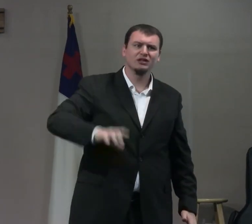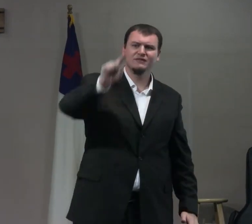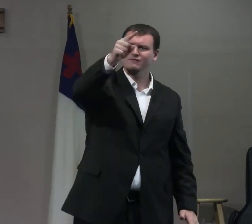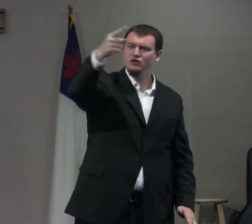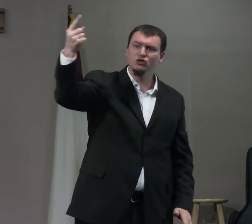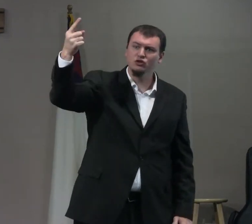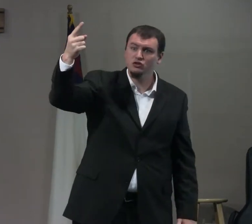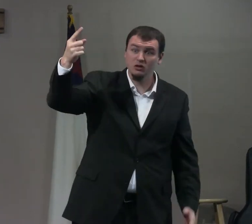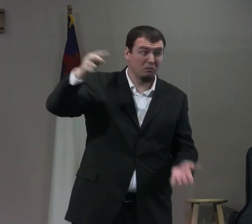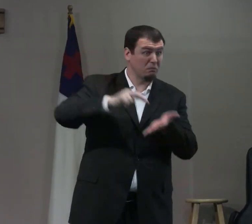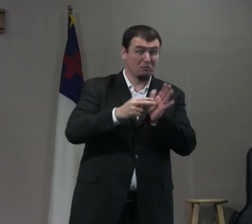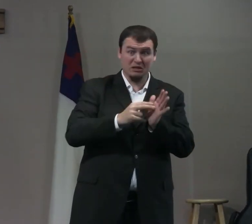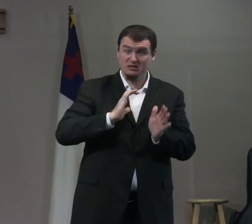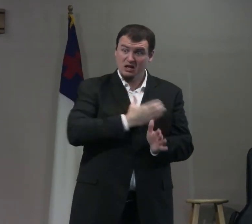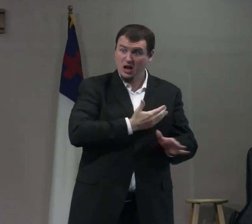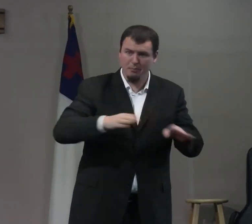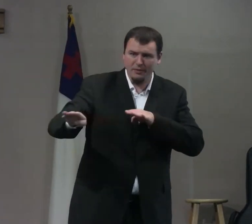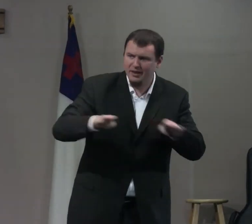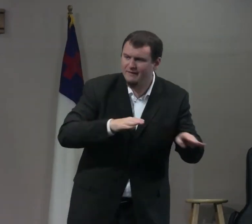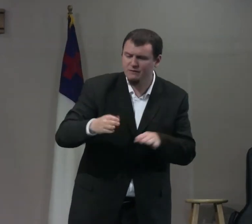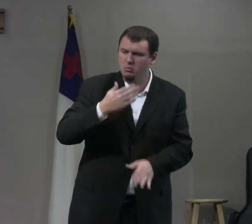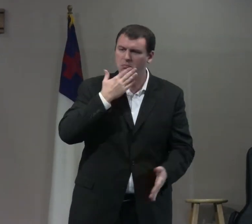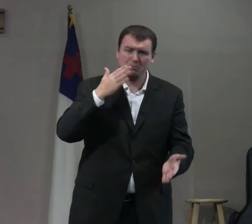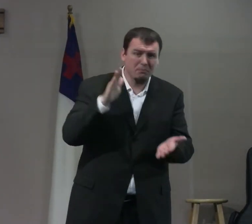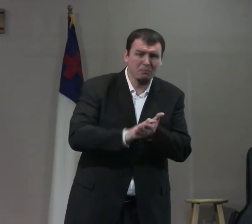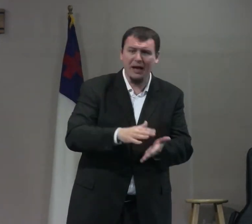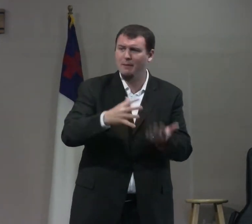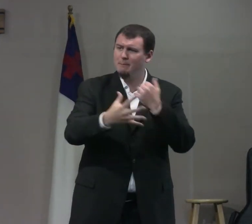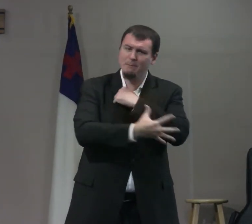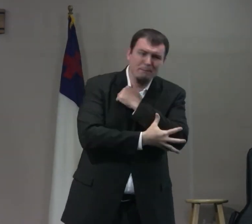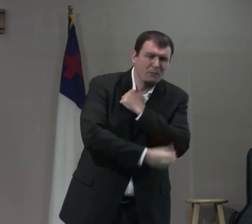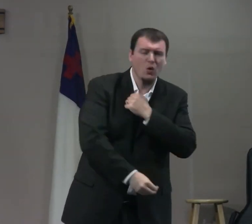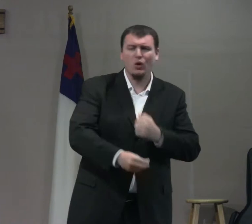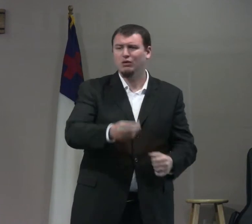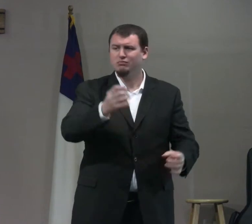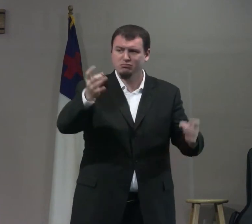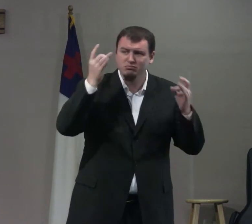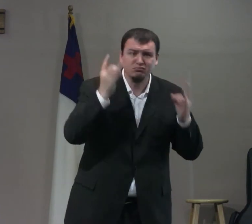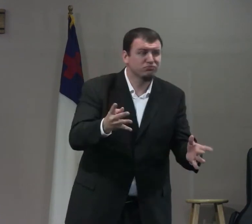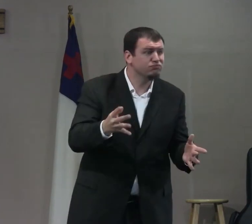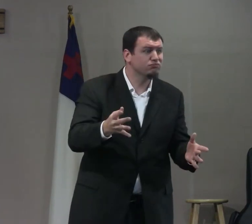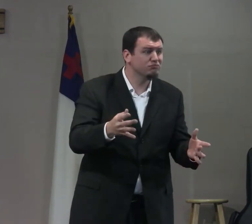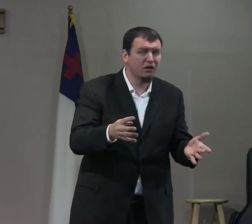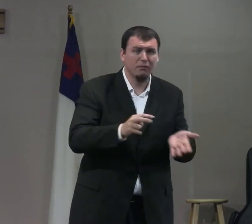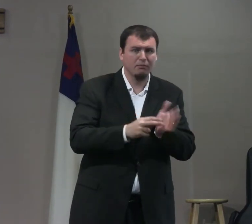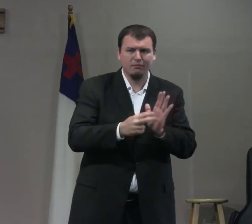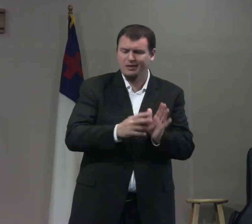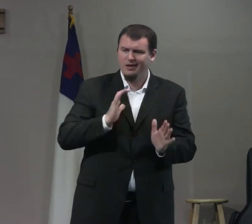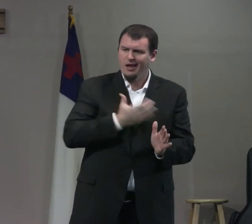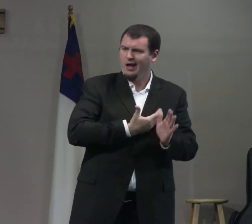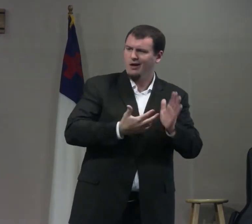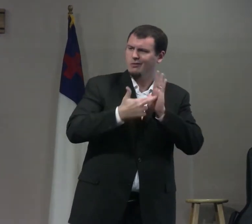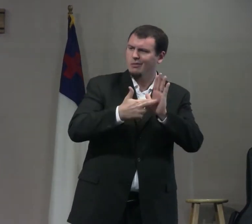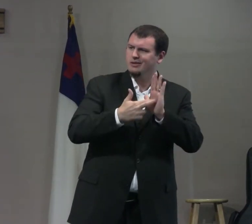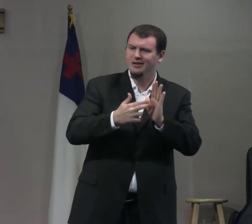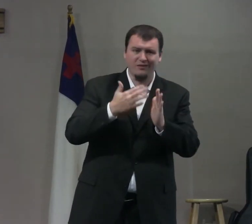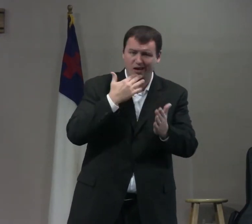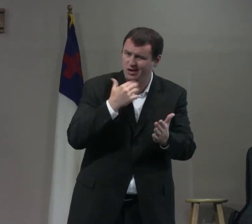one, who? Jesus Christ. If our behavior is shown poorly, then